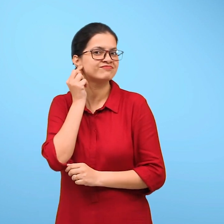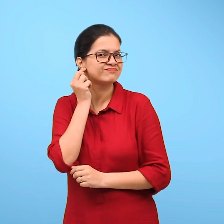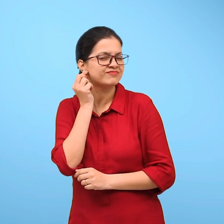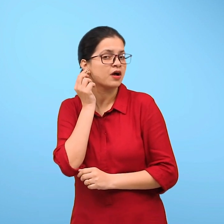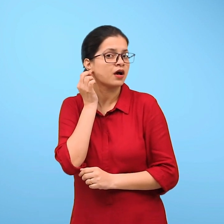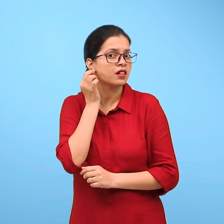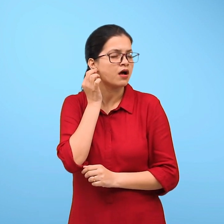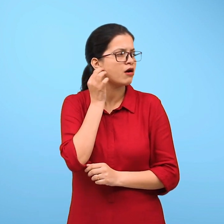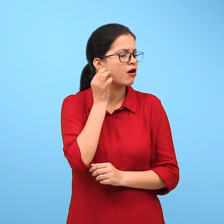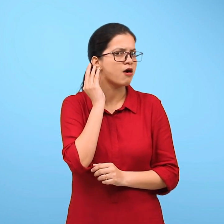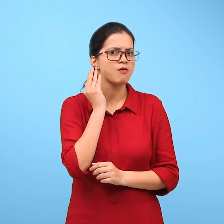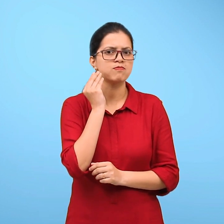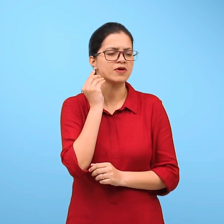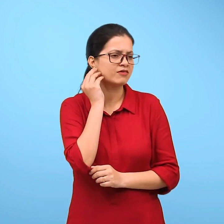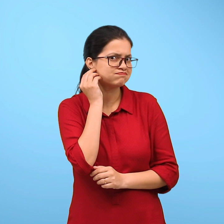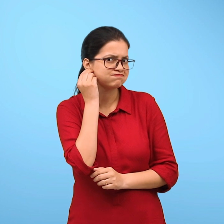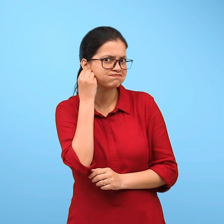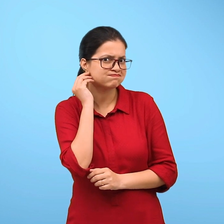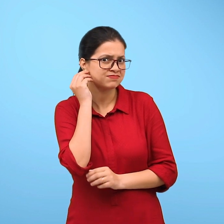As you press them between your fingers,